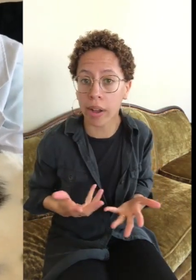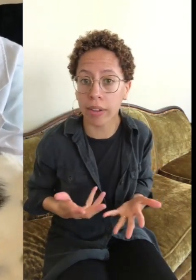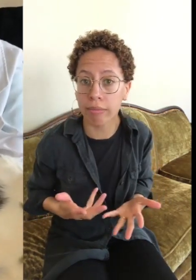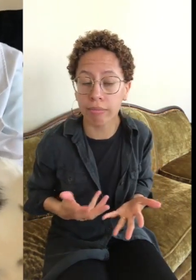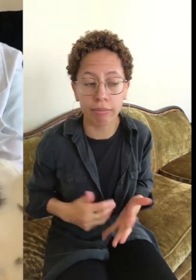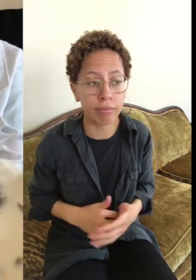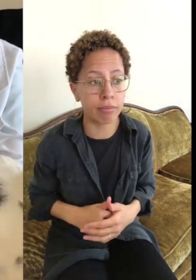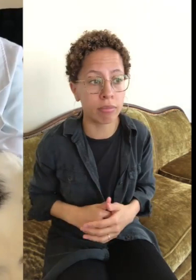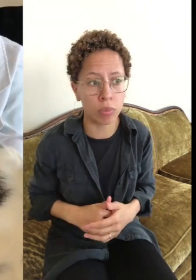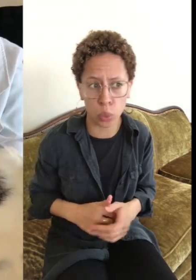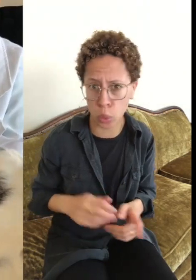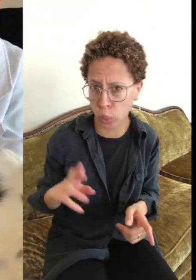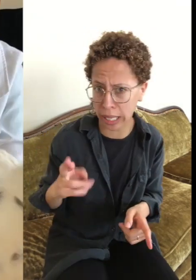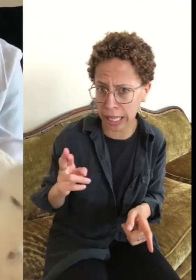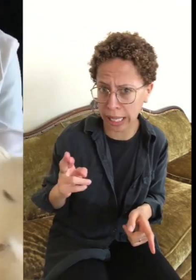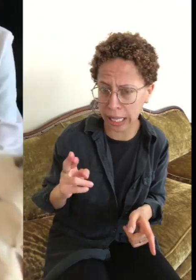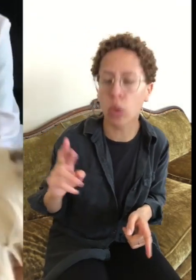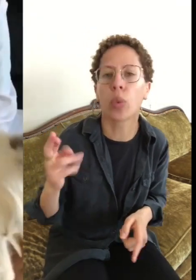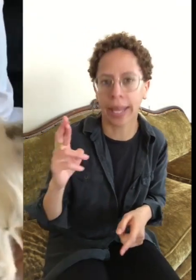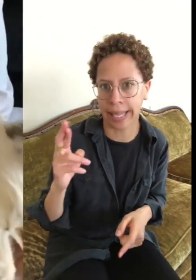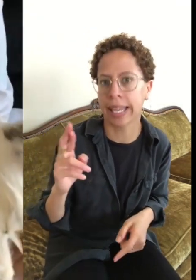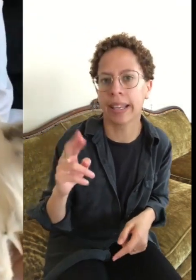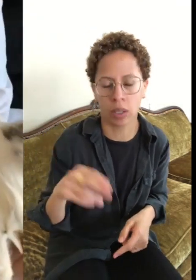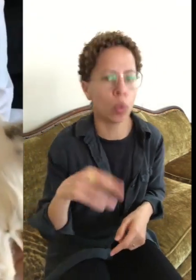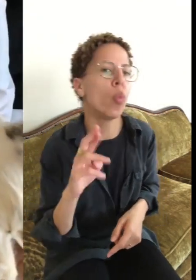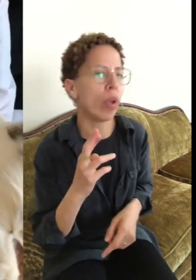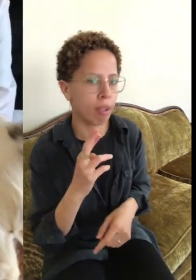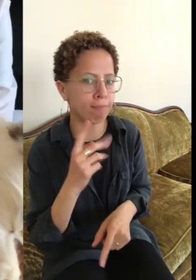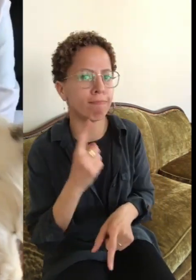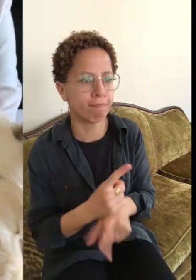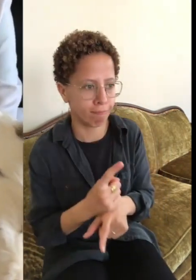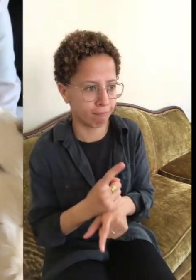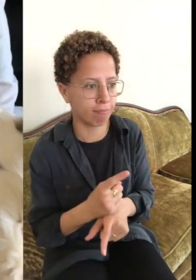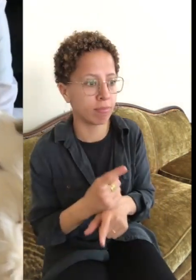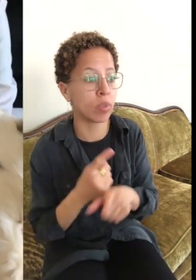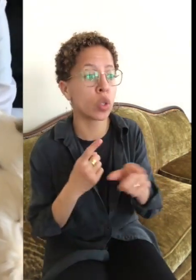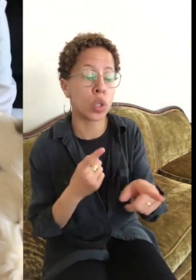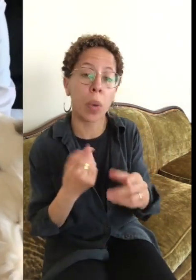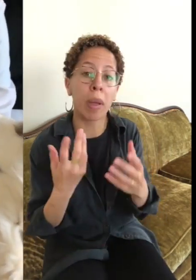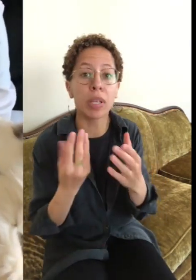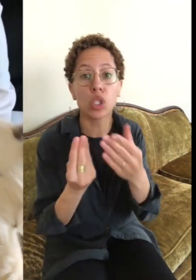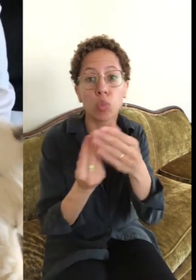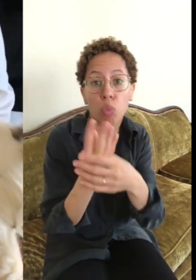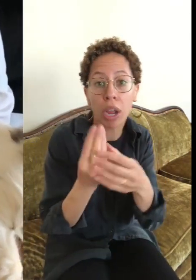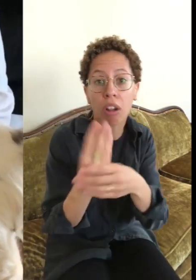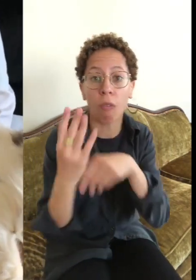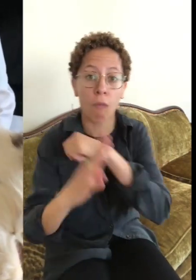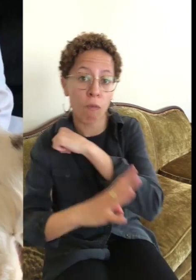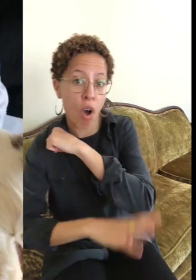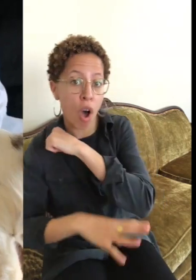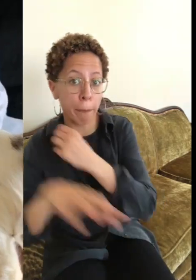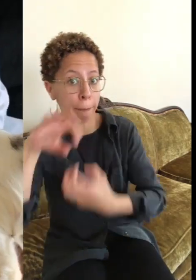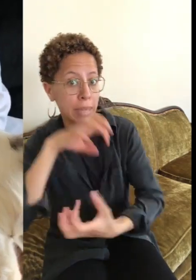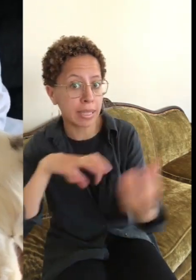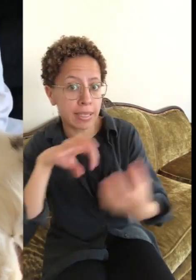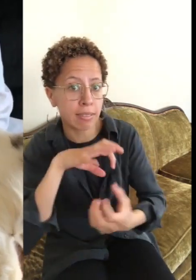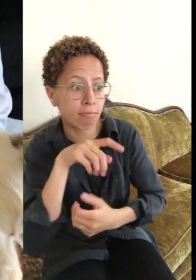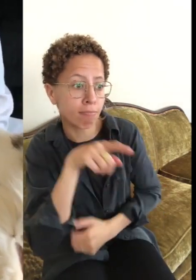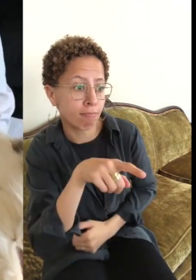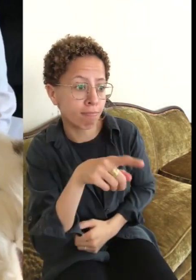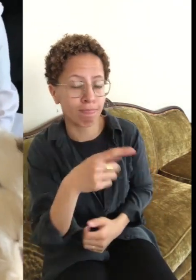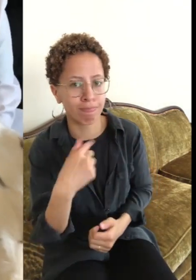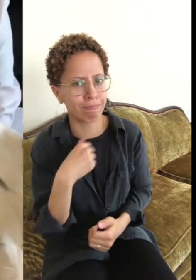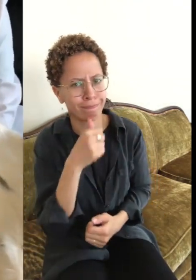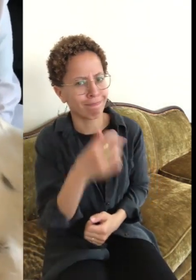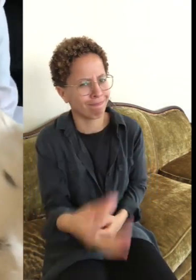gray. Yeah. Yeah. So this is spring. This could be spring or fall. I'm not good enough with furs to know if